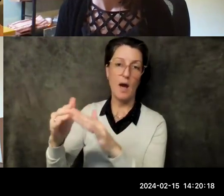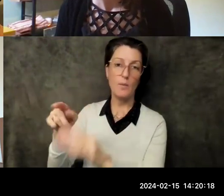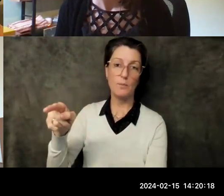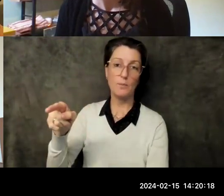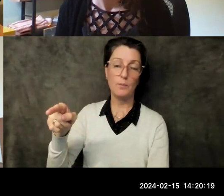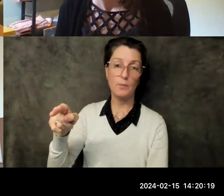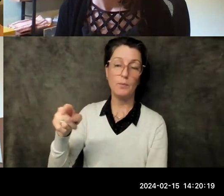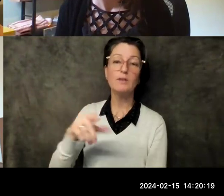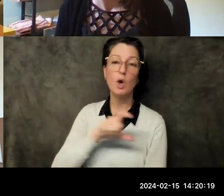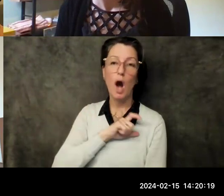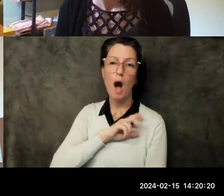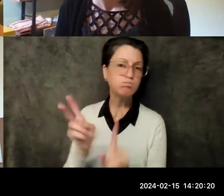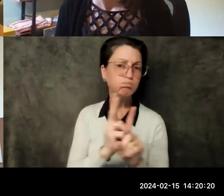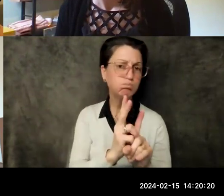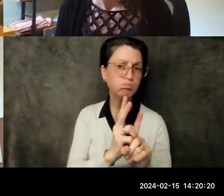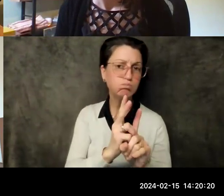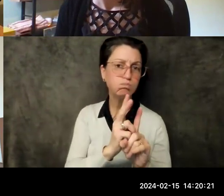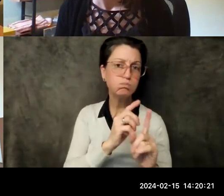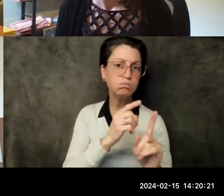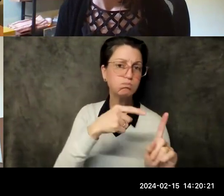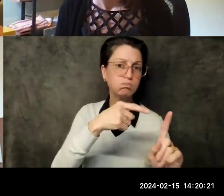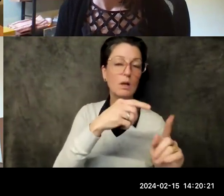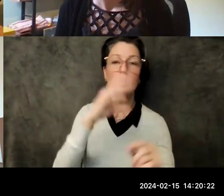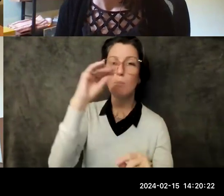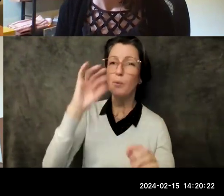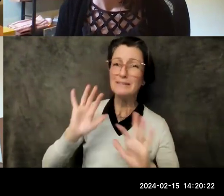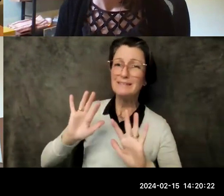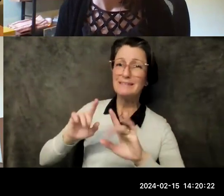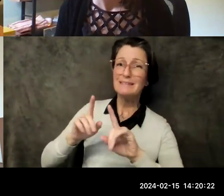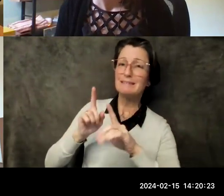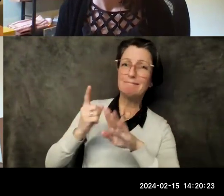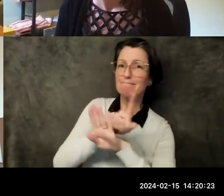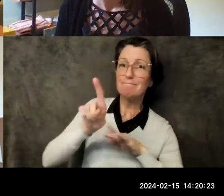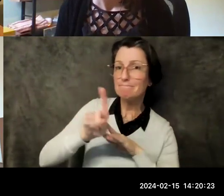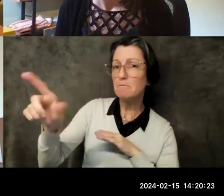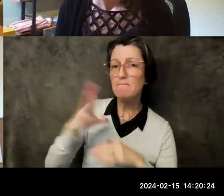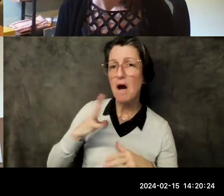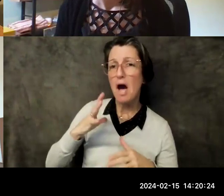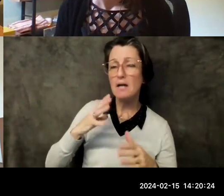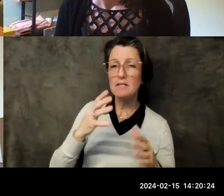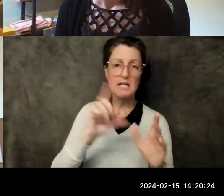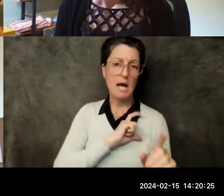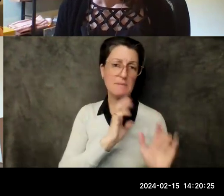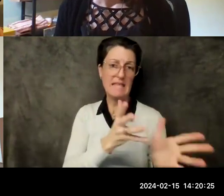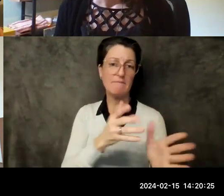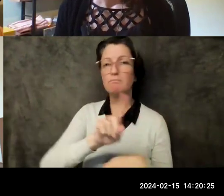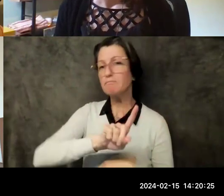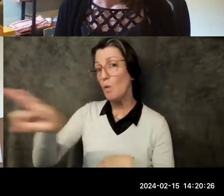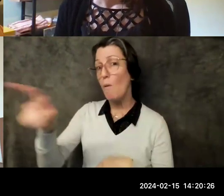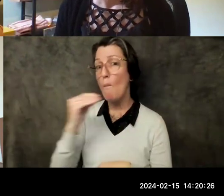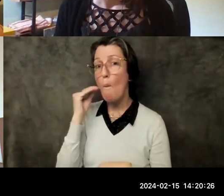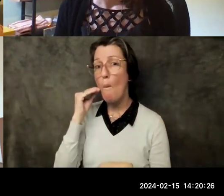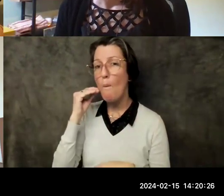he's rousted by the cops, but he gets out, but he's late to do what he needs to do with his dad. So that's the story. So he's workshopping it in